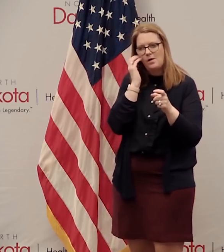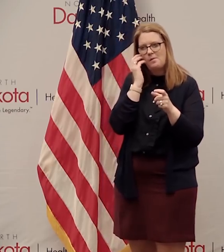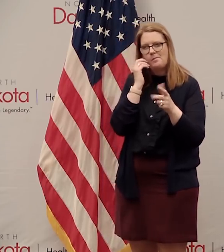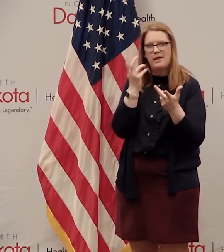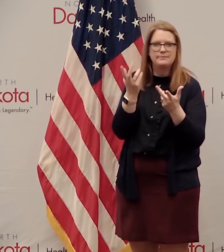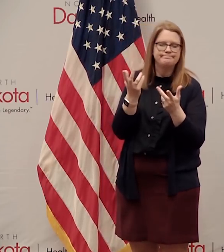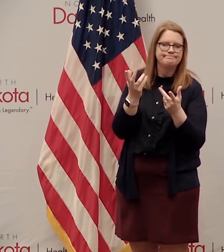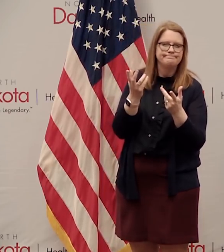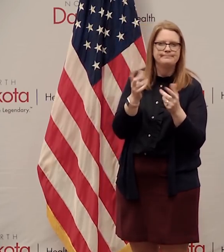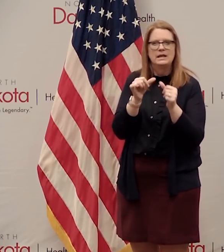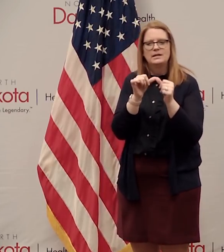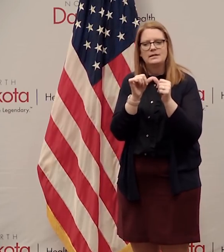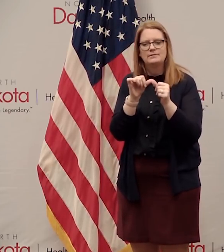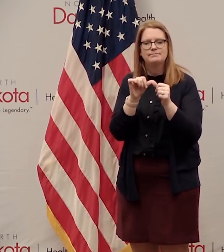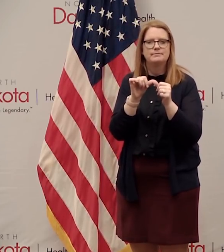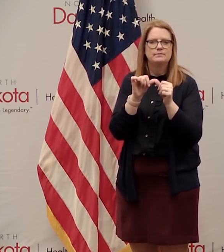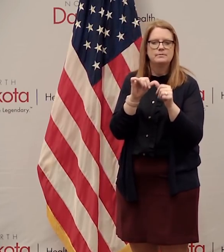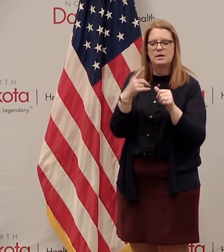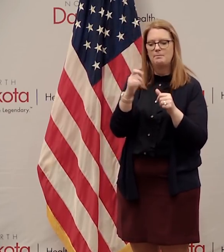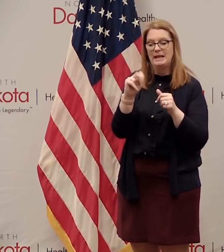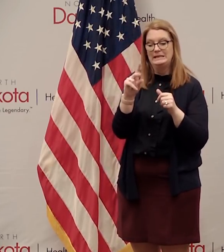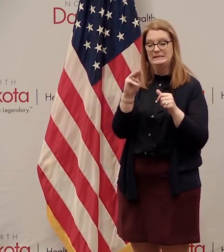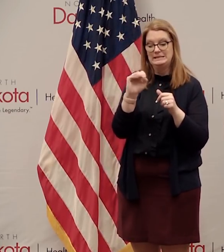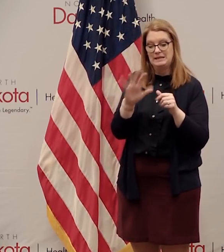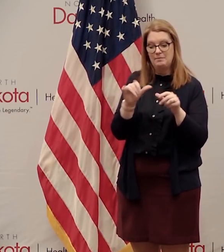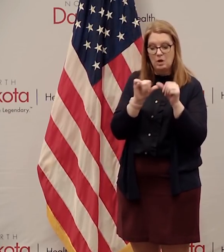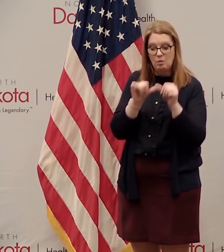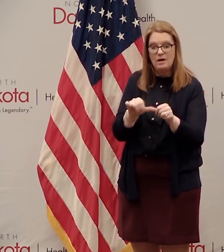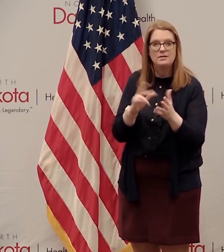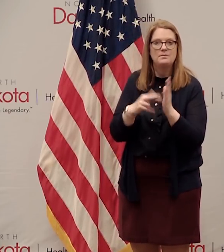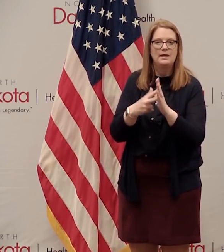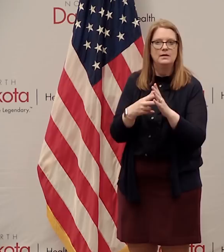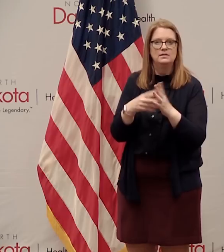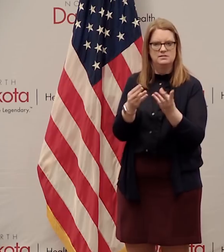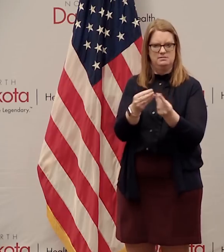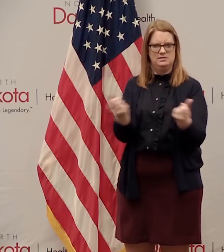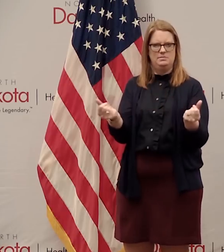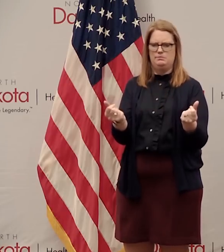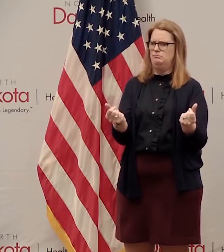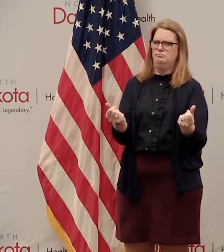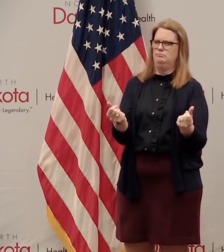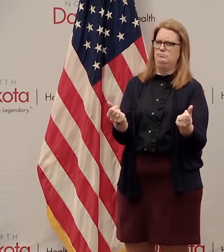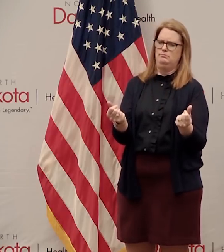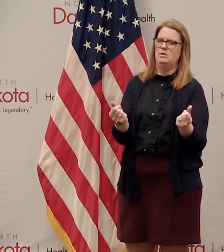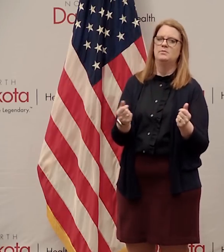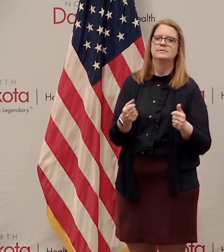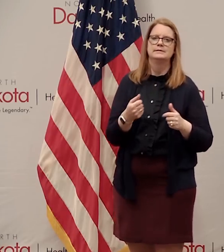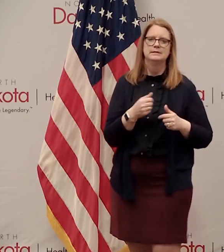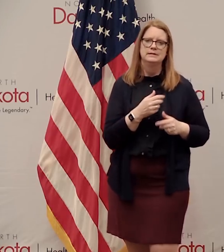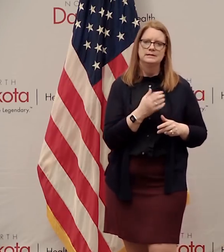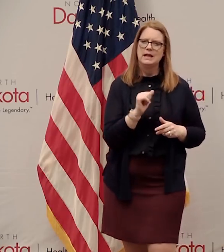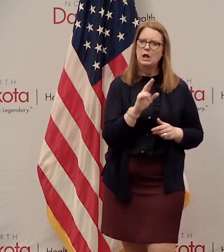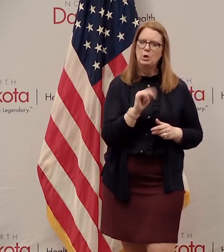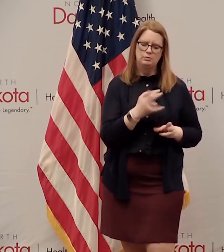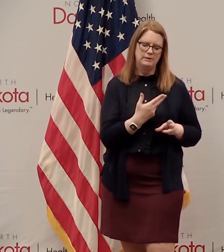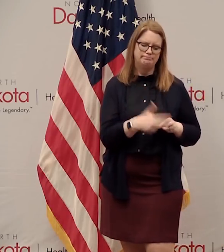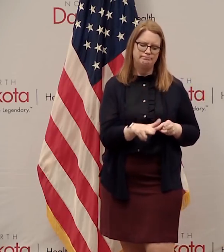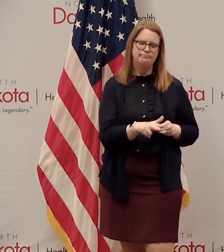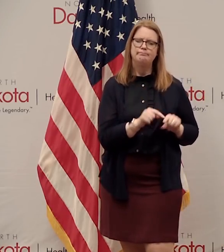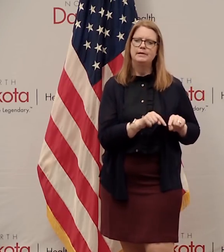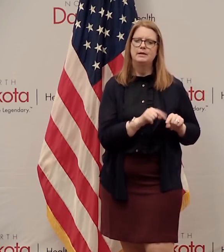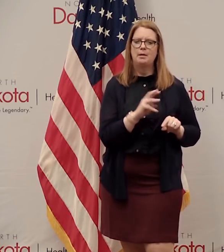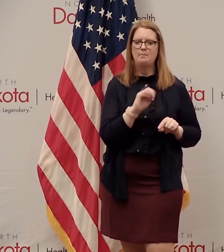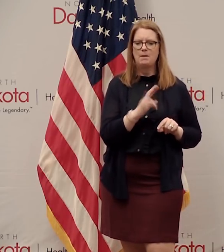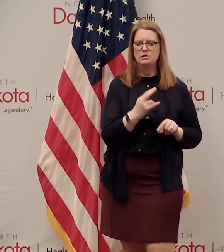chronic as the pandemic is chronic in that it's not going to go away. Acute would be like, oh, this thing was here for March